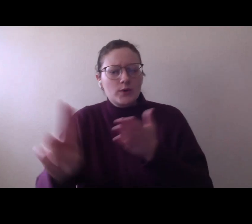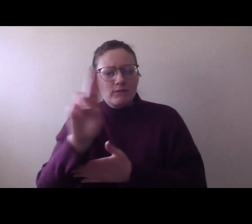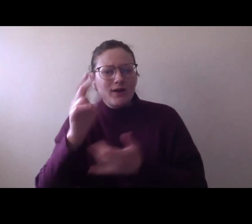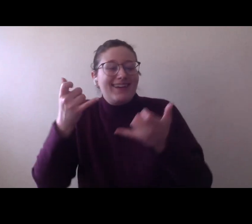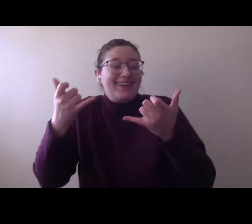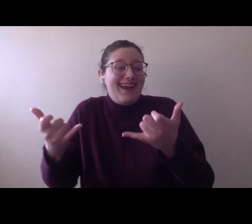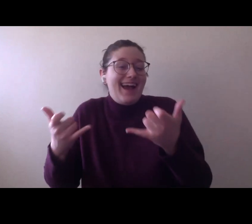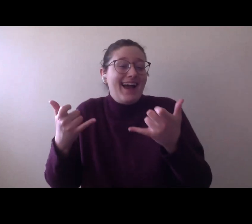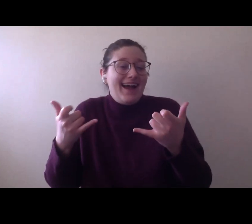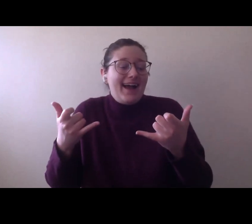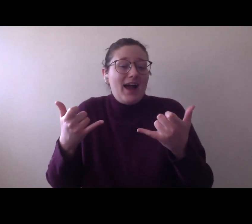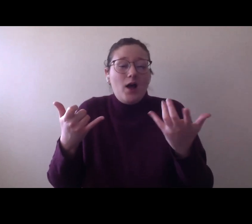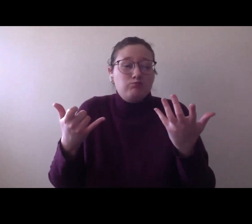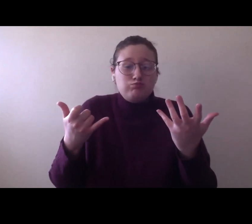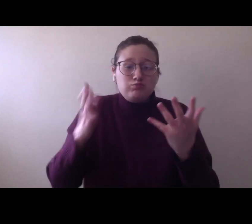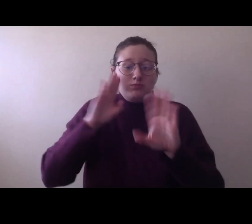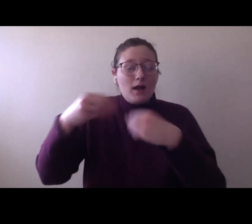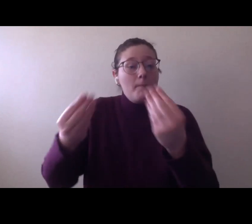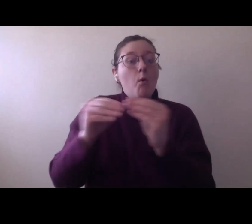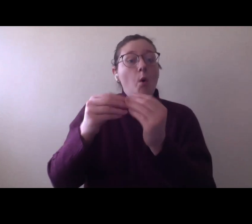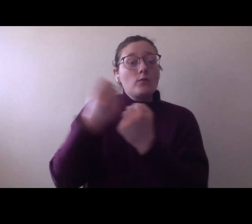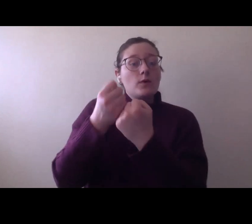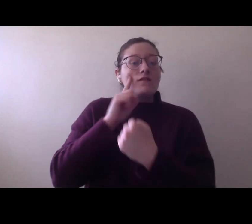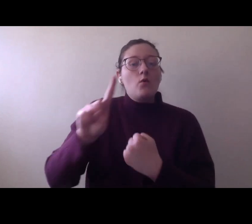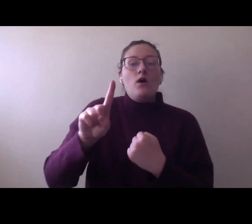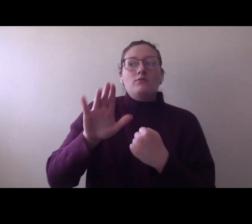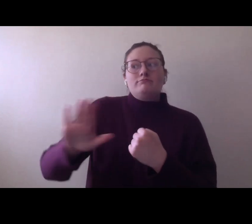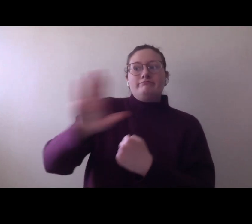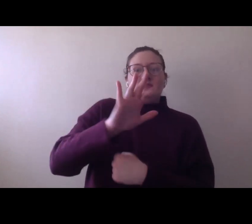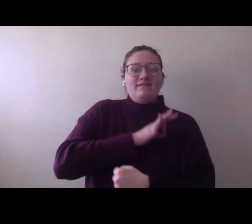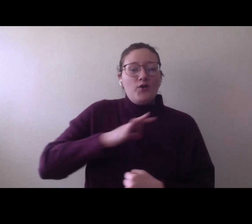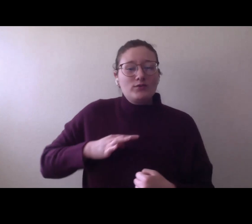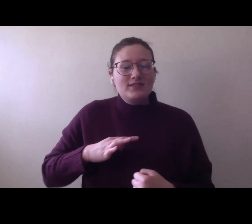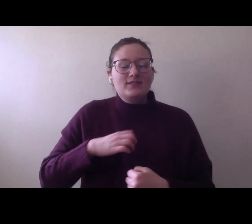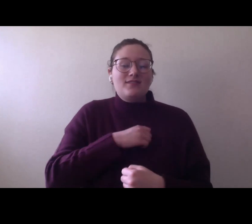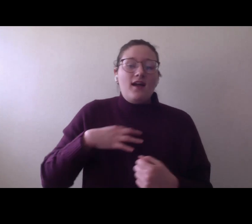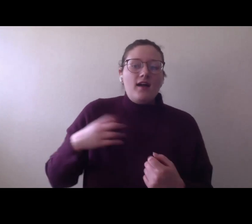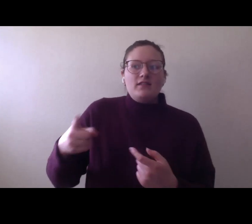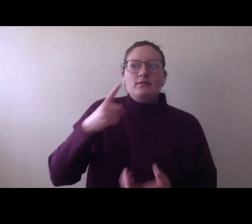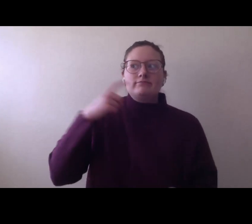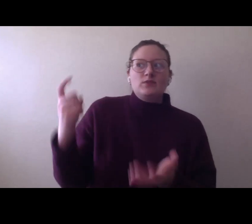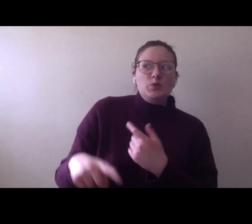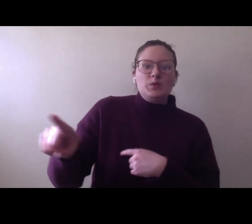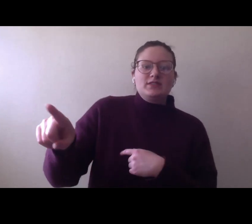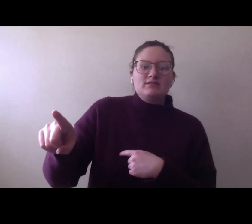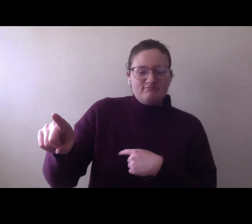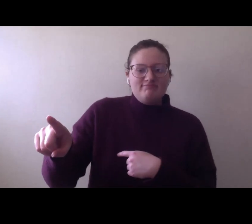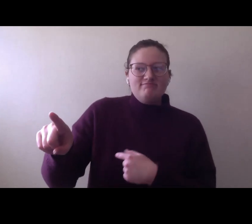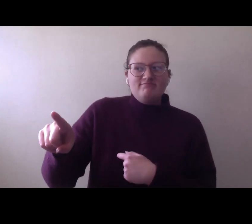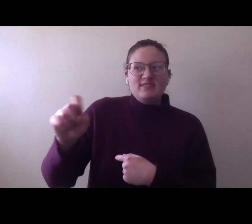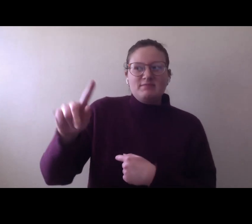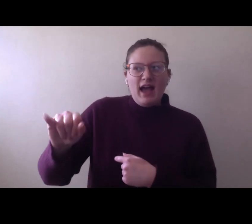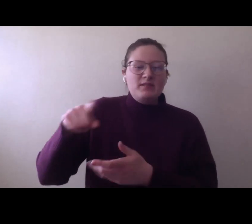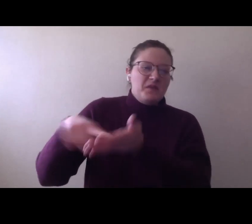now beginning to provide more support to their faculty members who have been accused or been